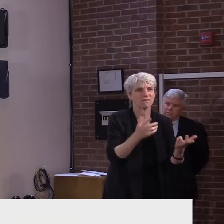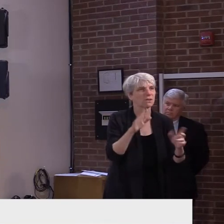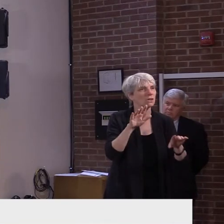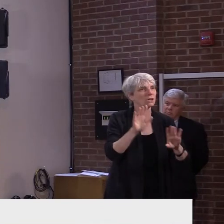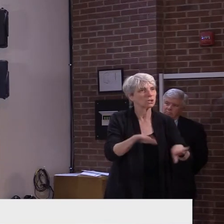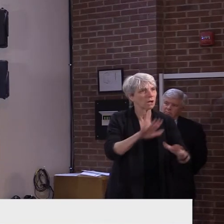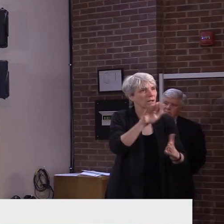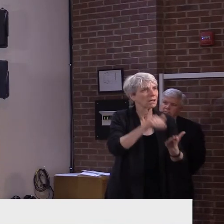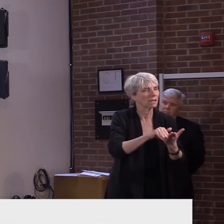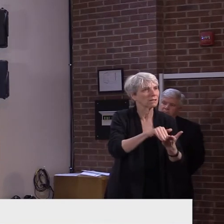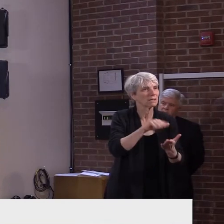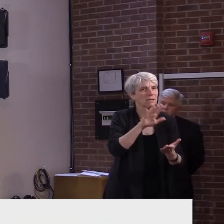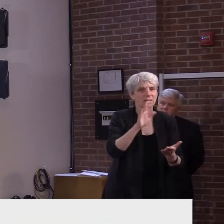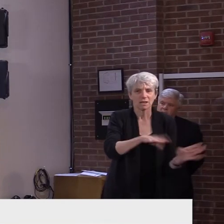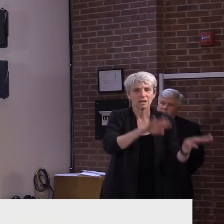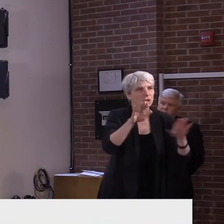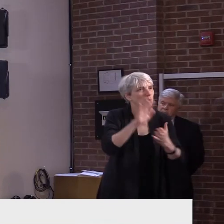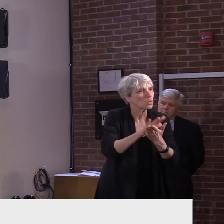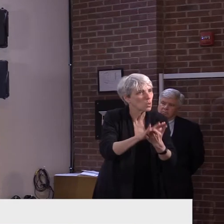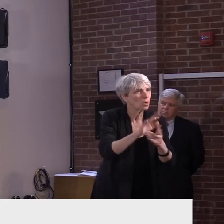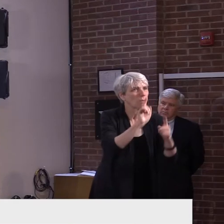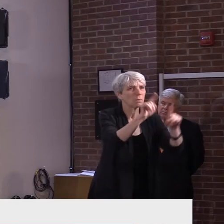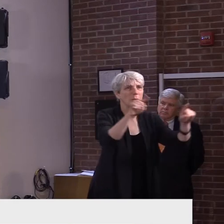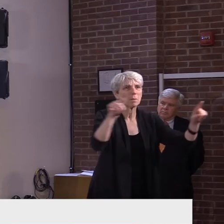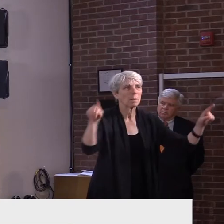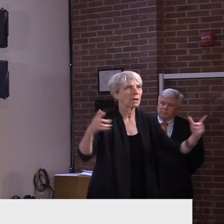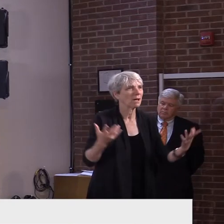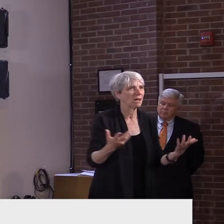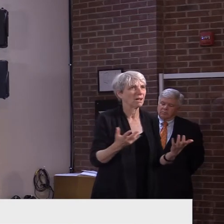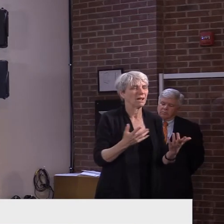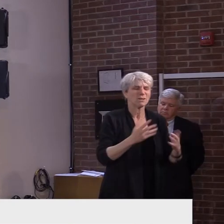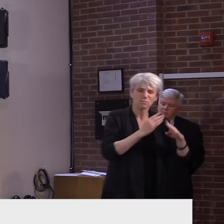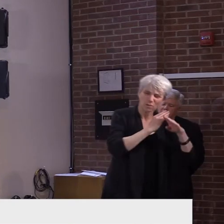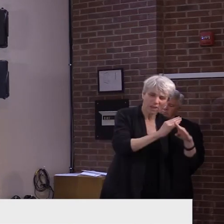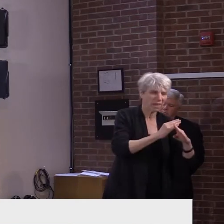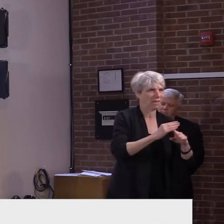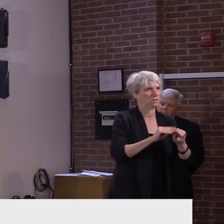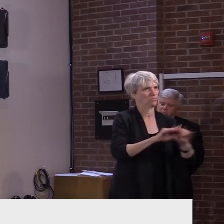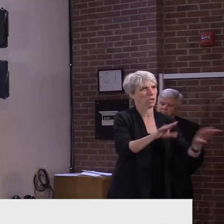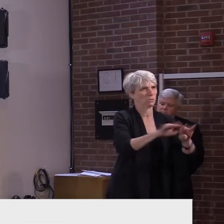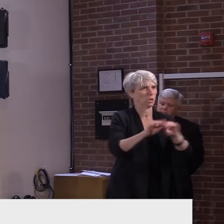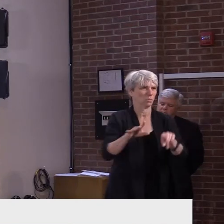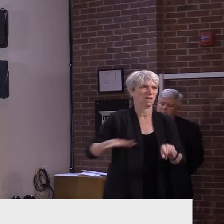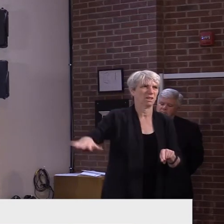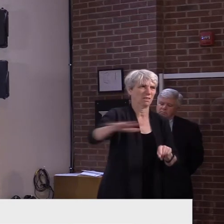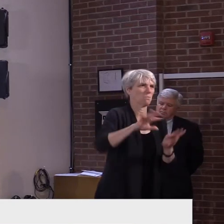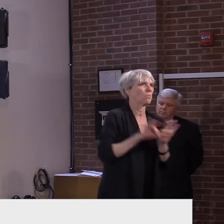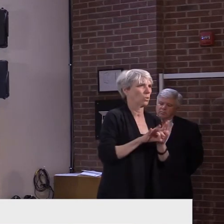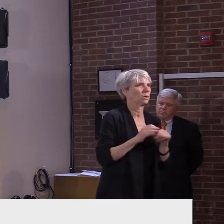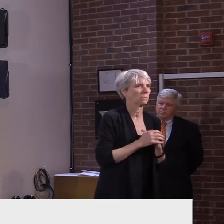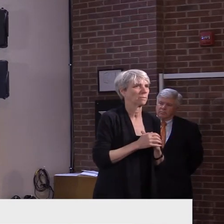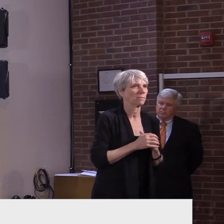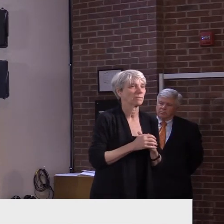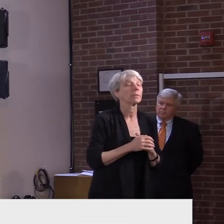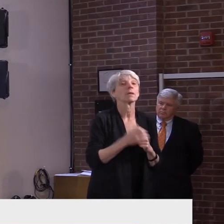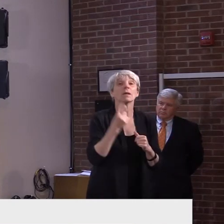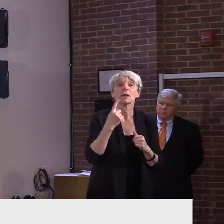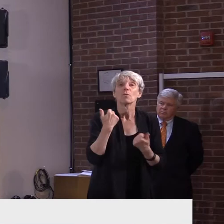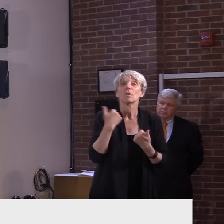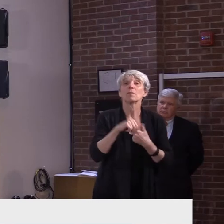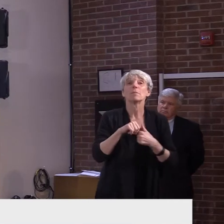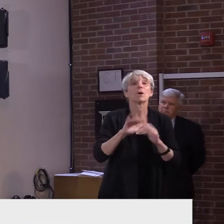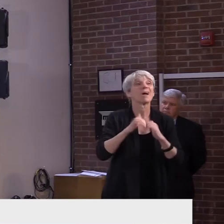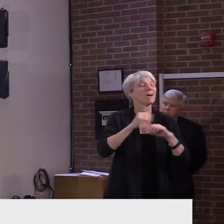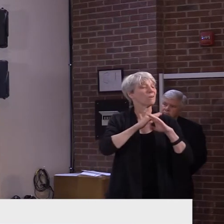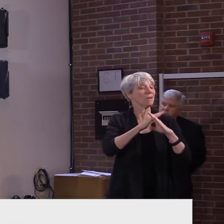workplaces, and now that school is back in session, in schools as well. But remember, vaccination is still our number